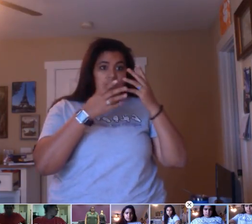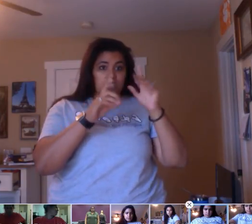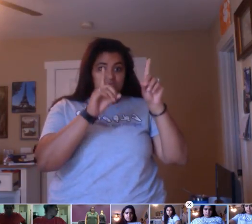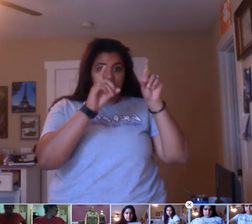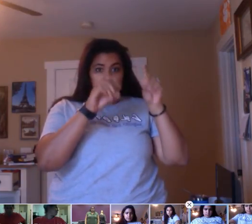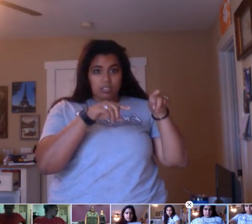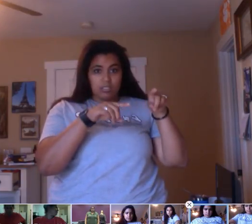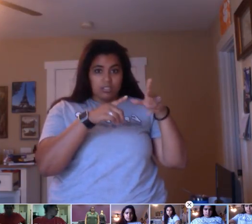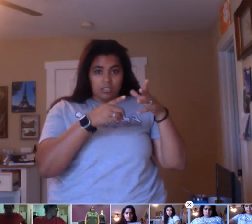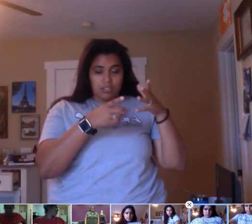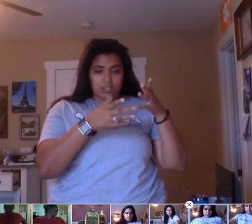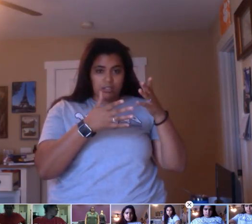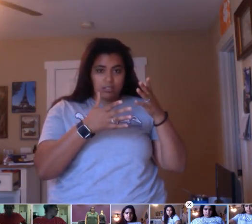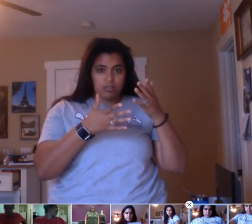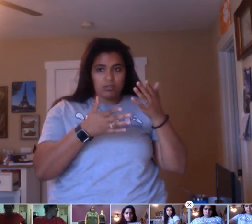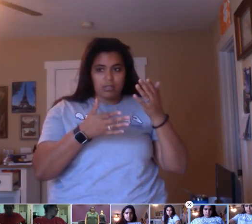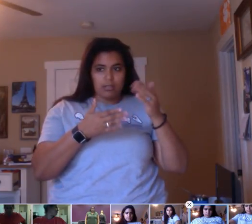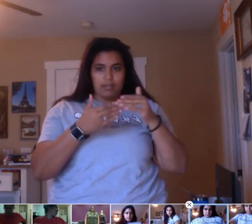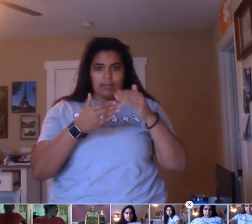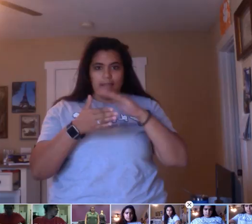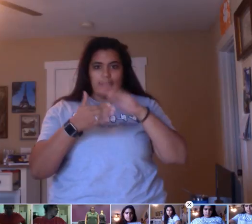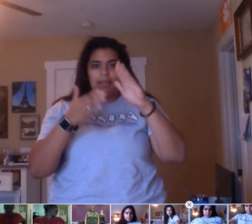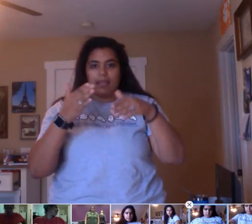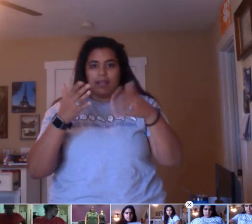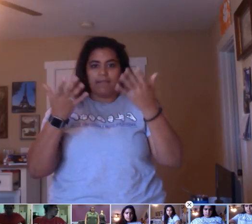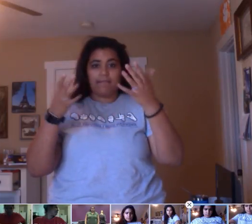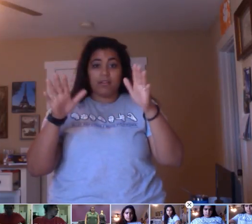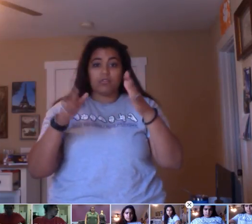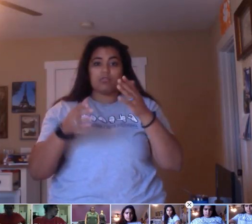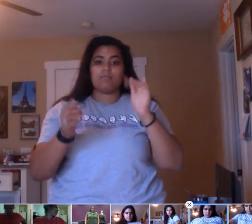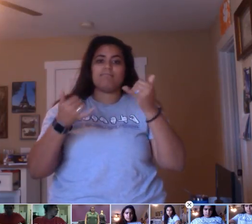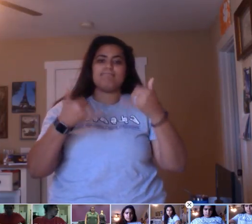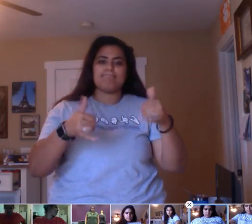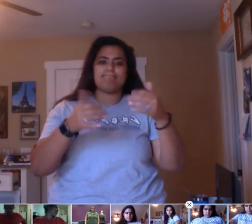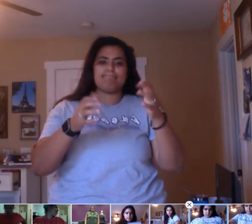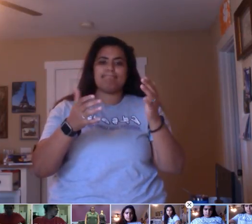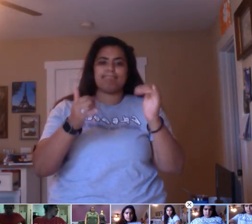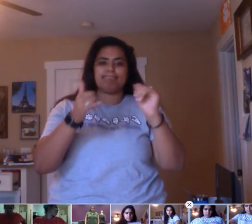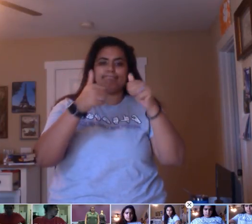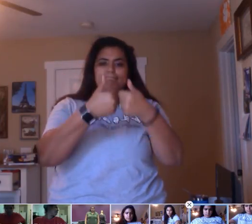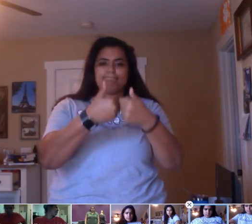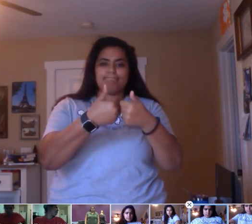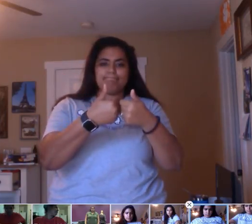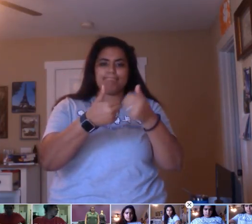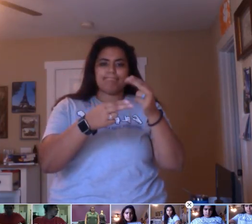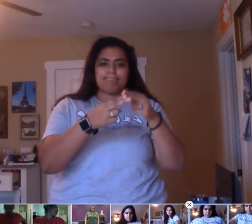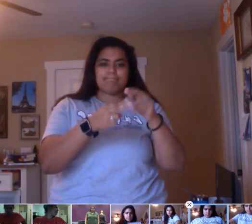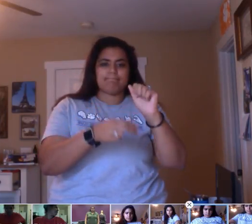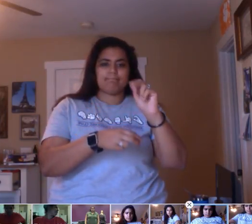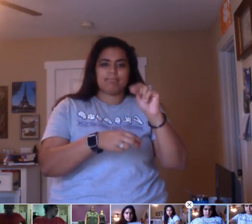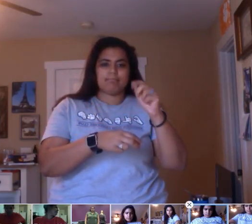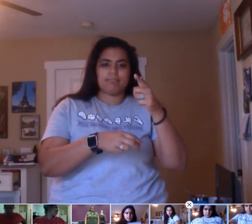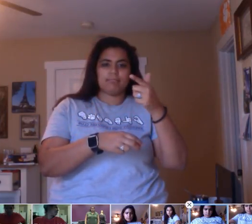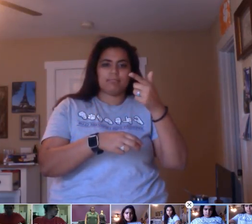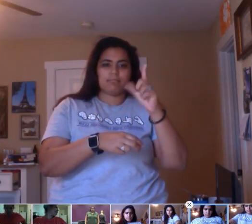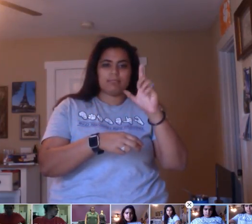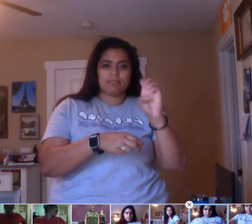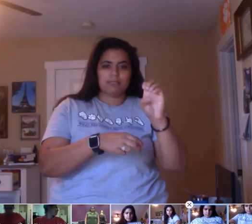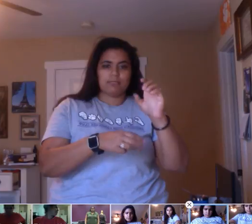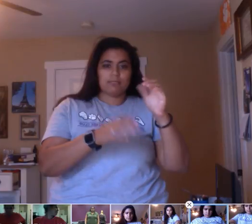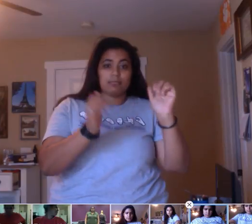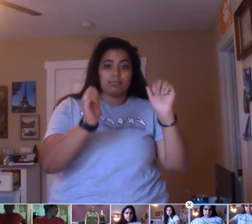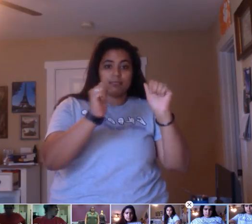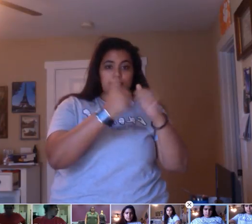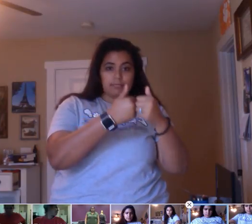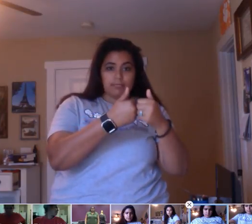know if, what I'm thinking about for the test. And, after we try